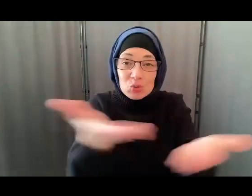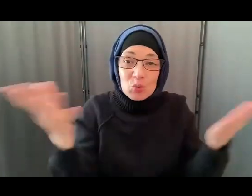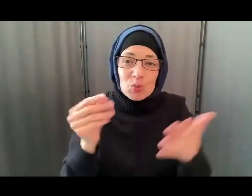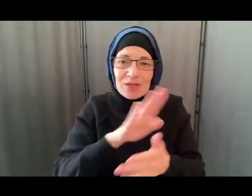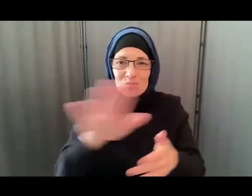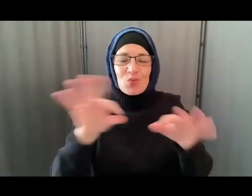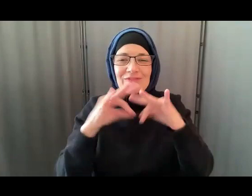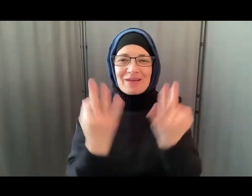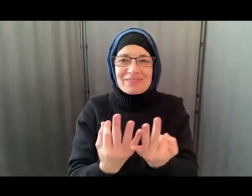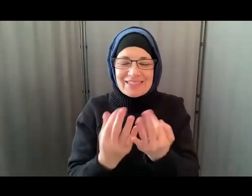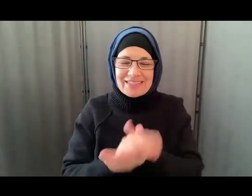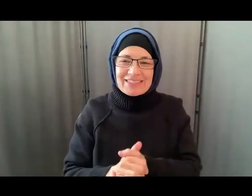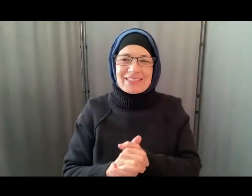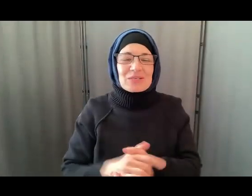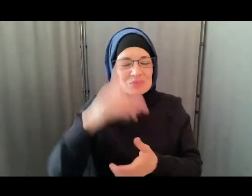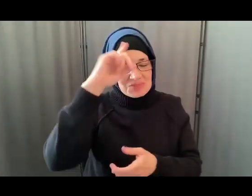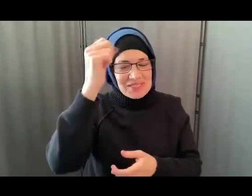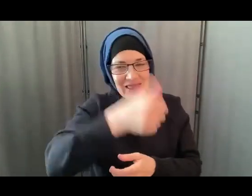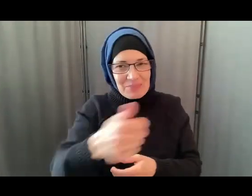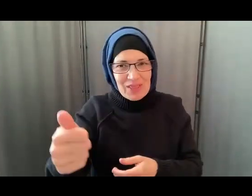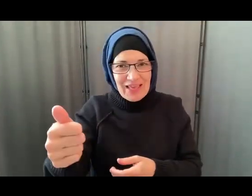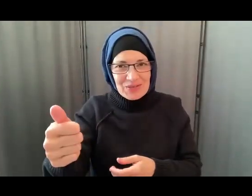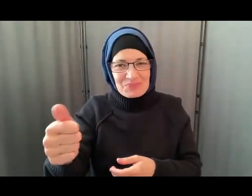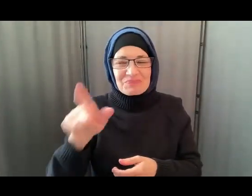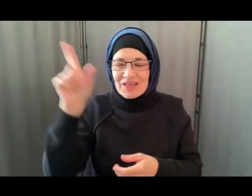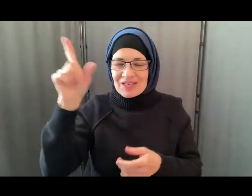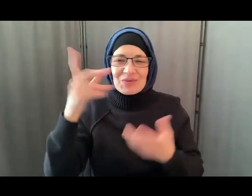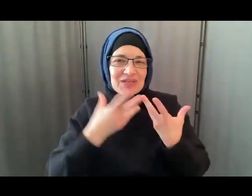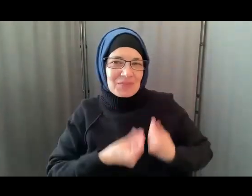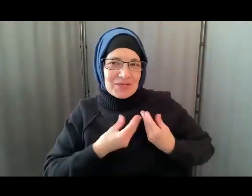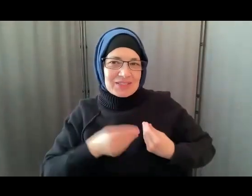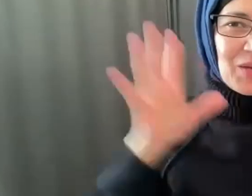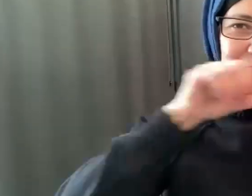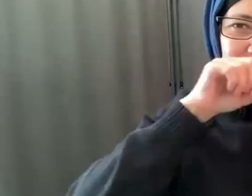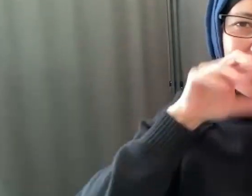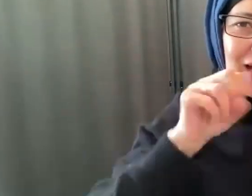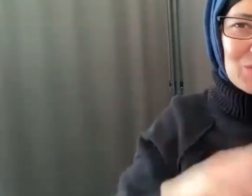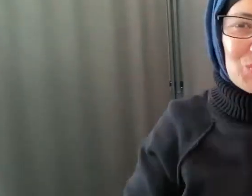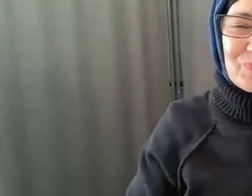Assalamu alaikum wa rahmatullahi wa barakatuh.